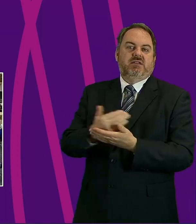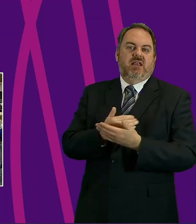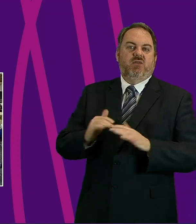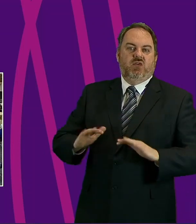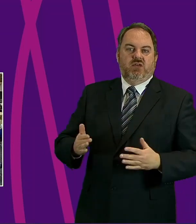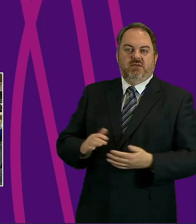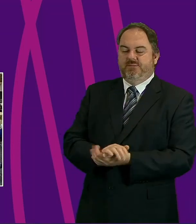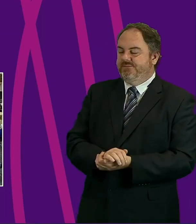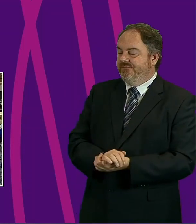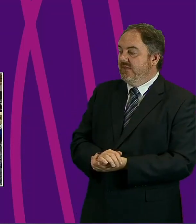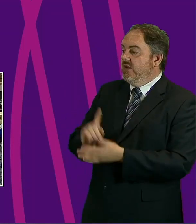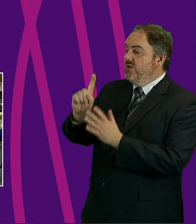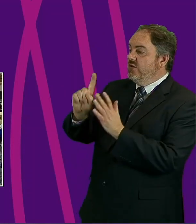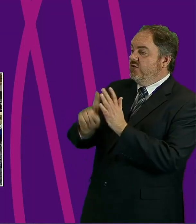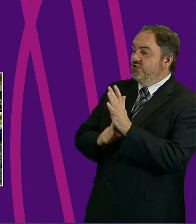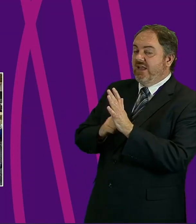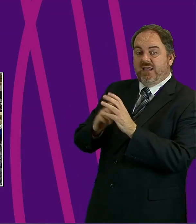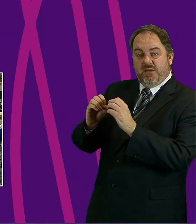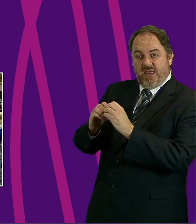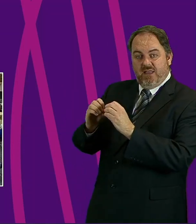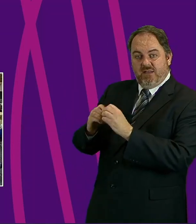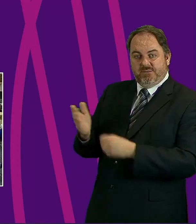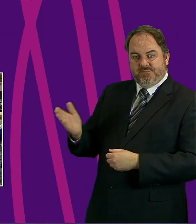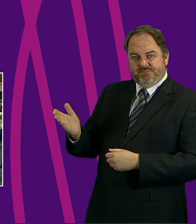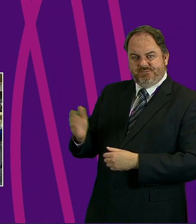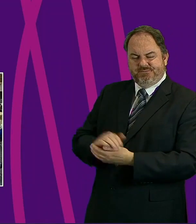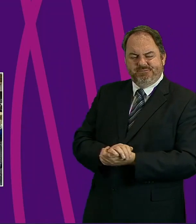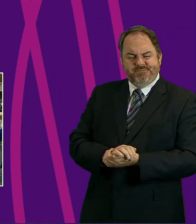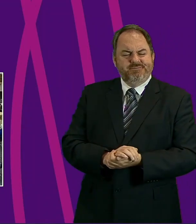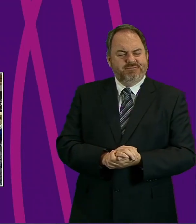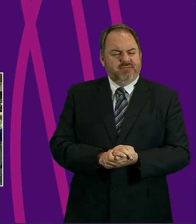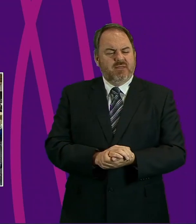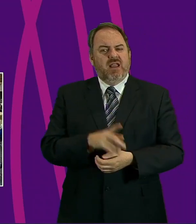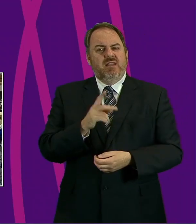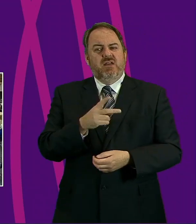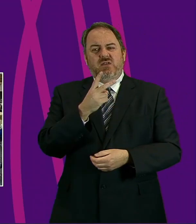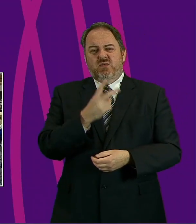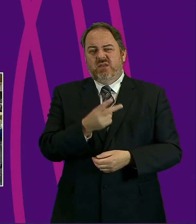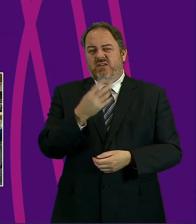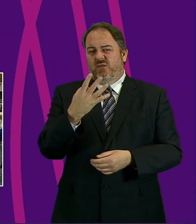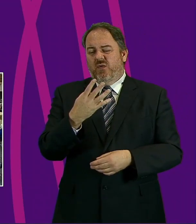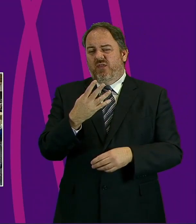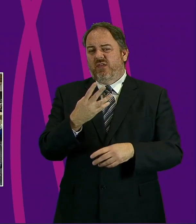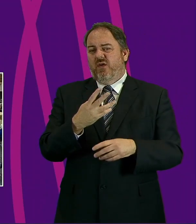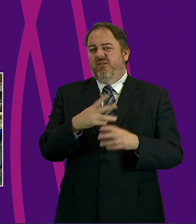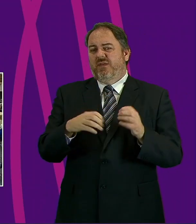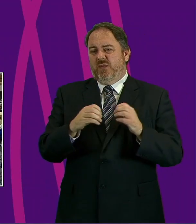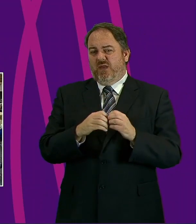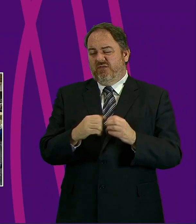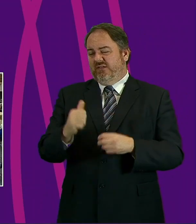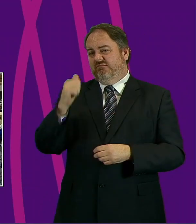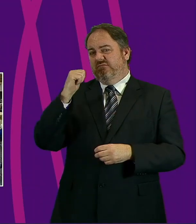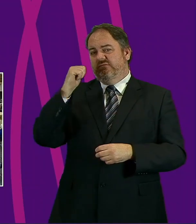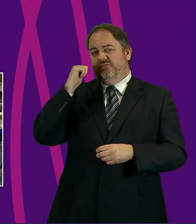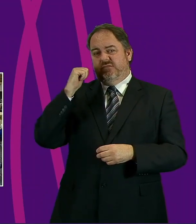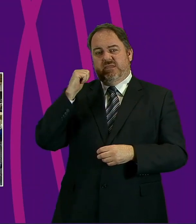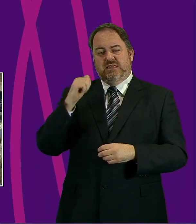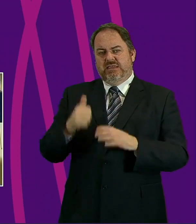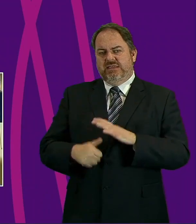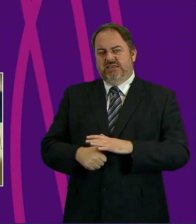Bailey. First Minister, in week commencing 24th of February, at the same time as the Nike conference in Edinburgh, senior staff from